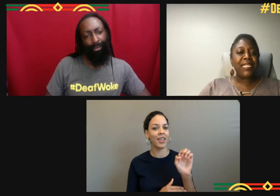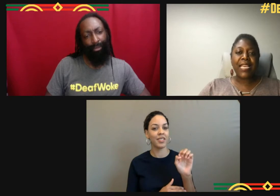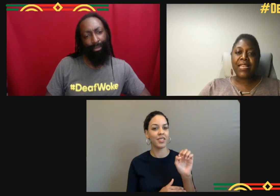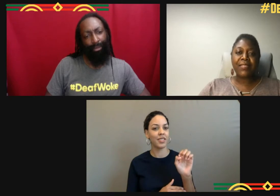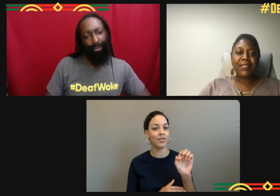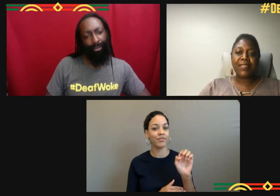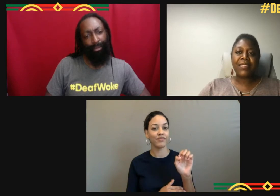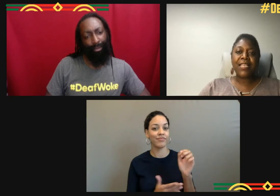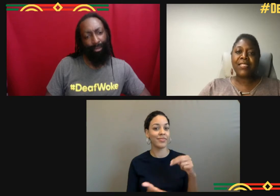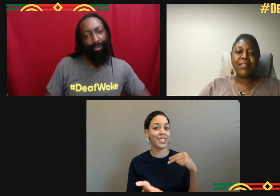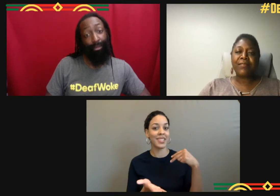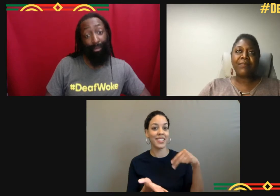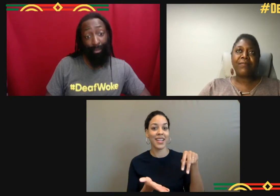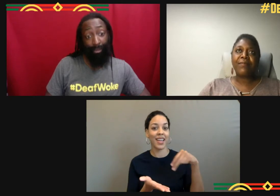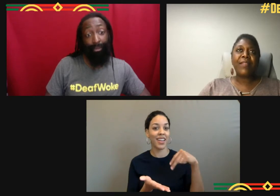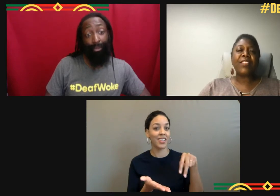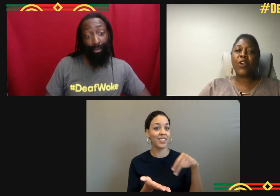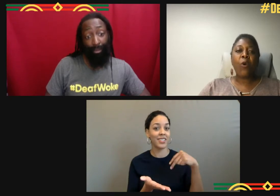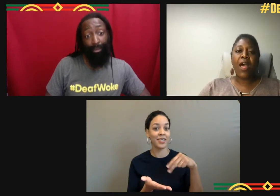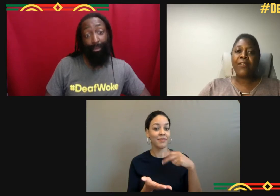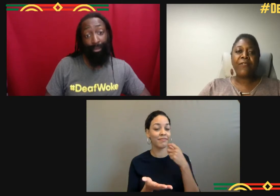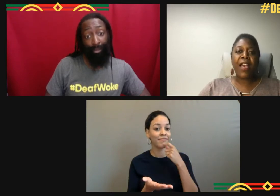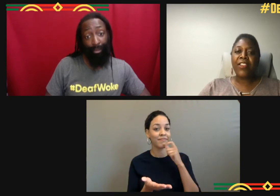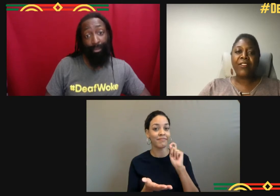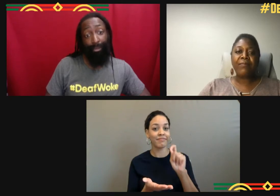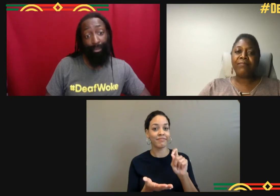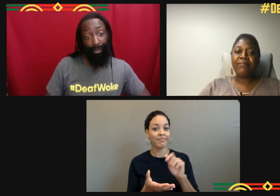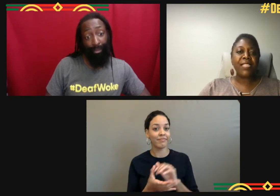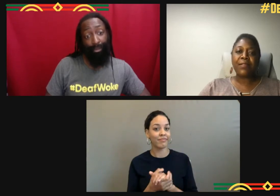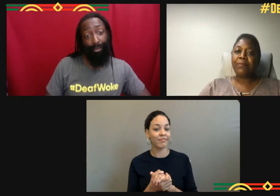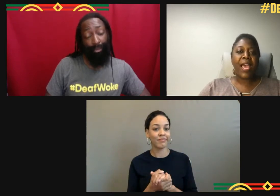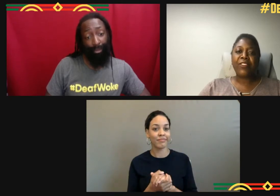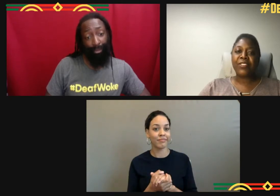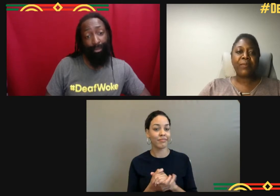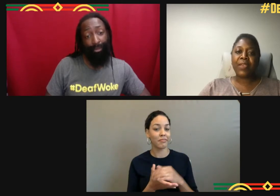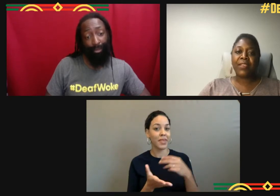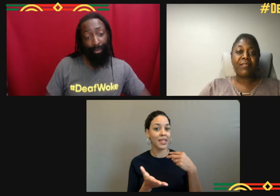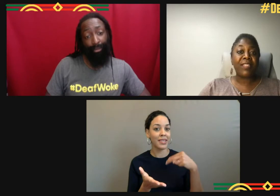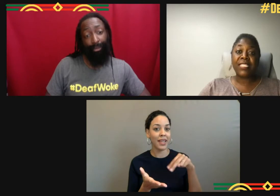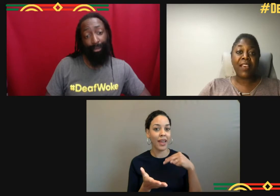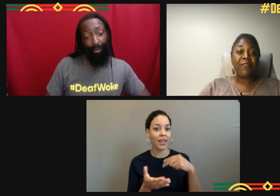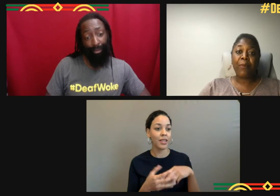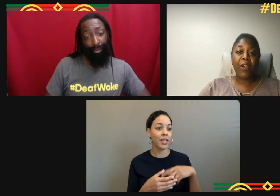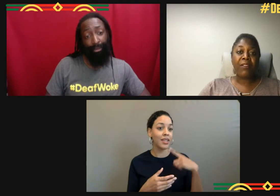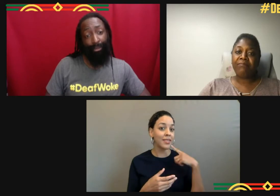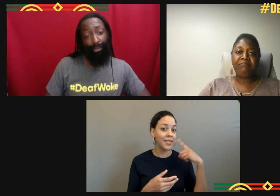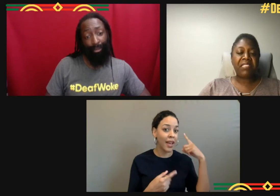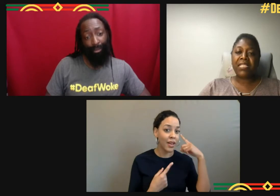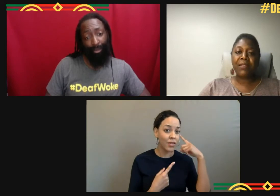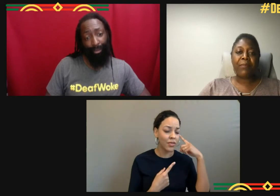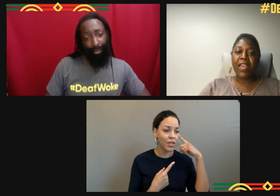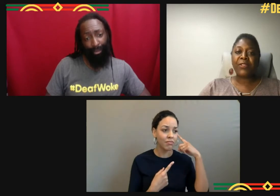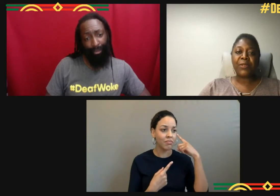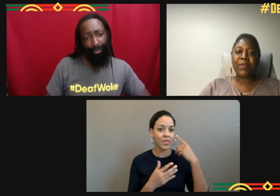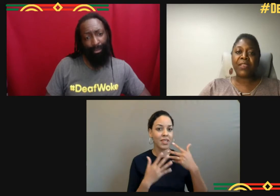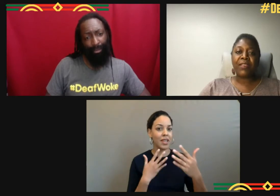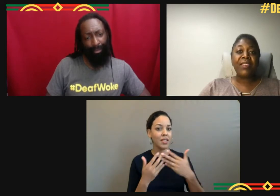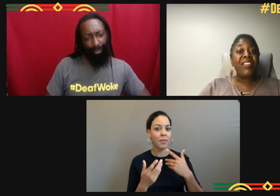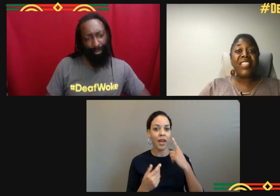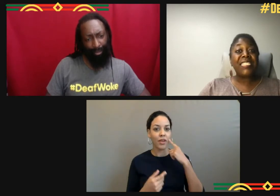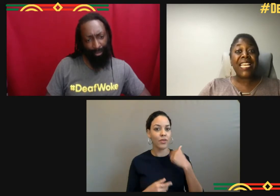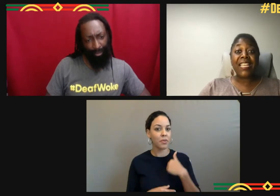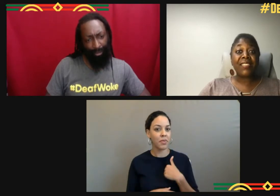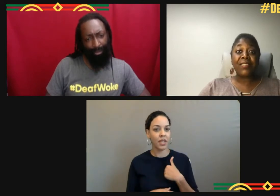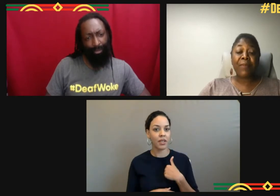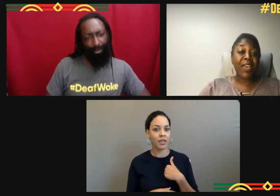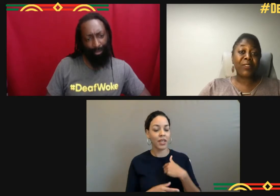It's dance. It doesn't, like, the qualifier doesn't matter to me. The deaf part doesn't matter to me.